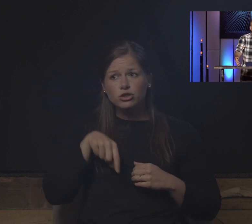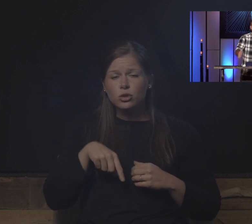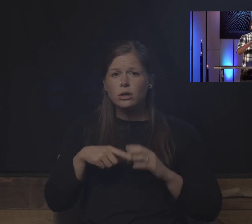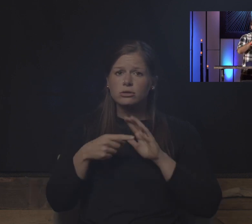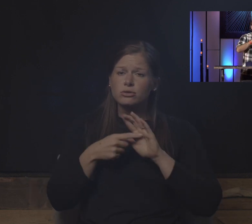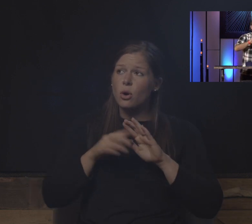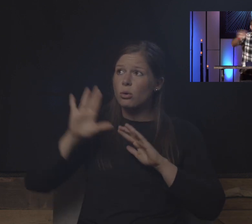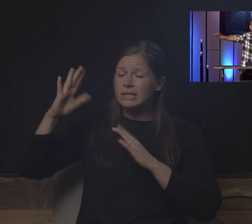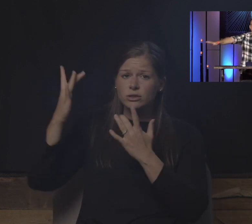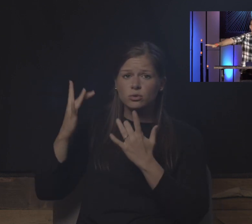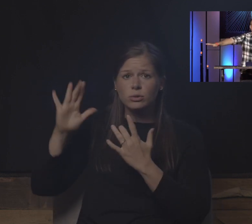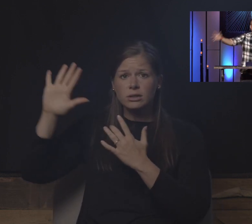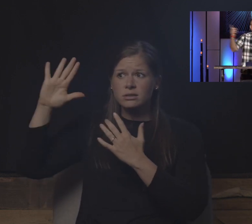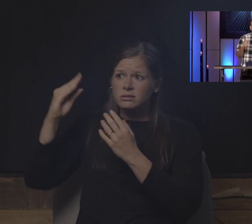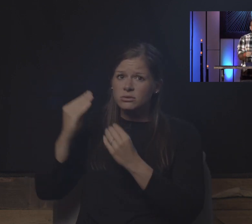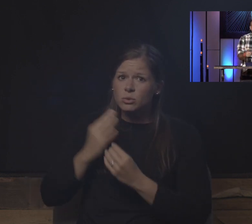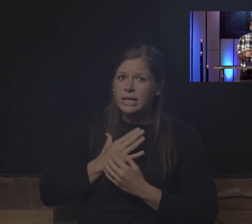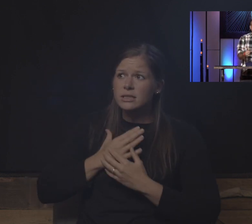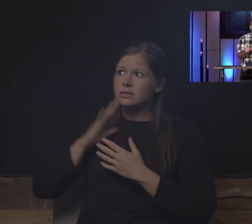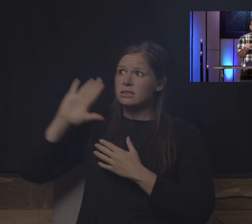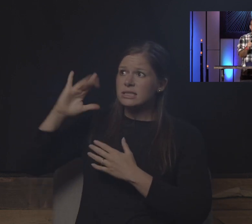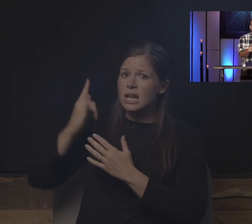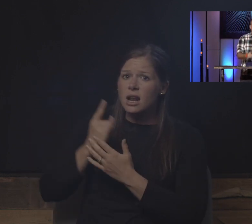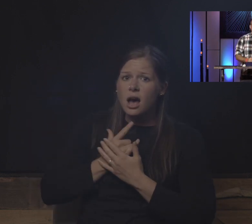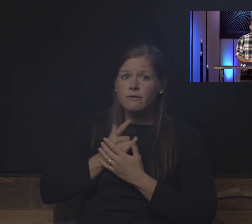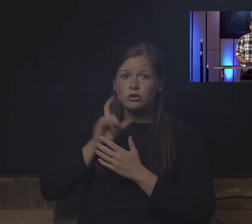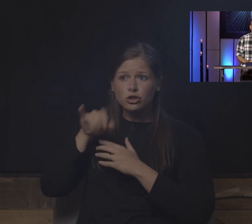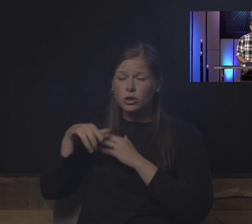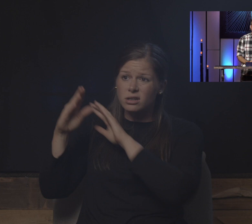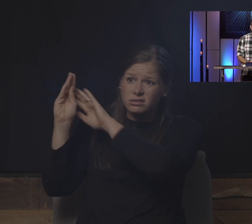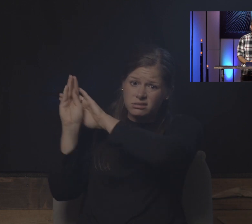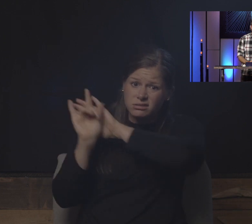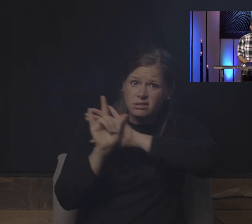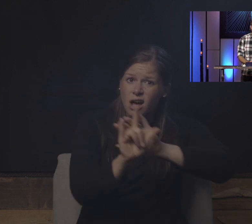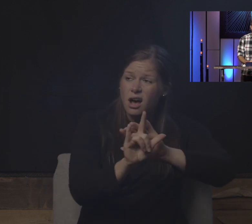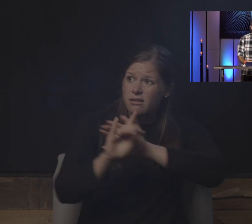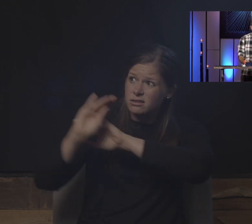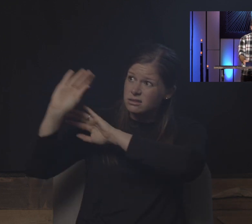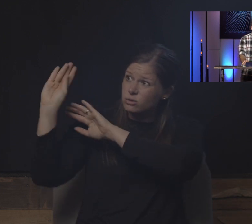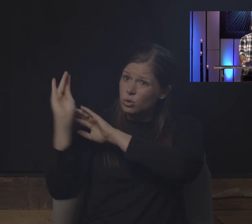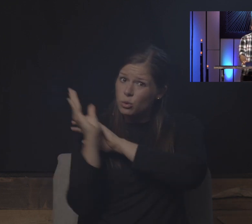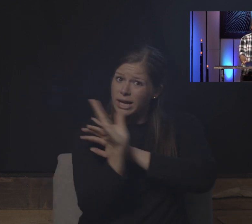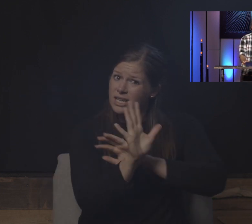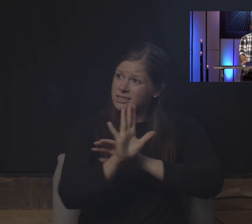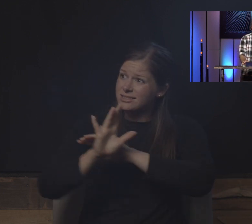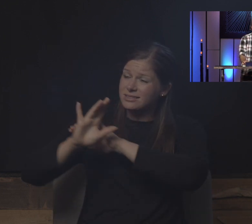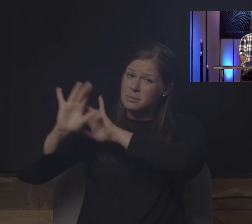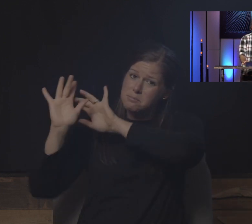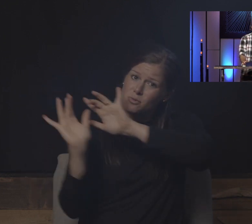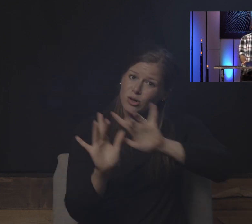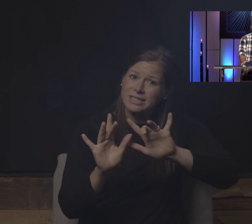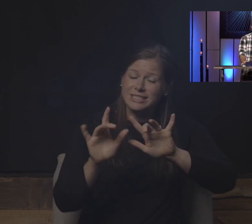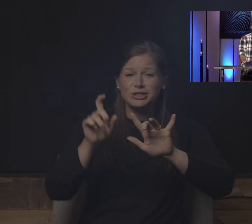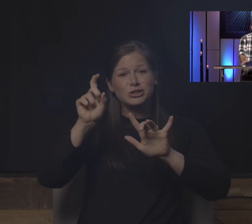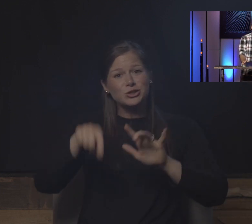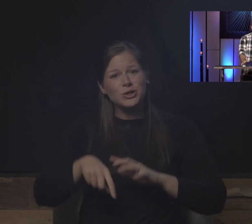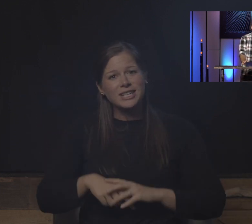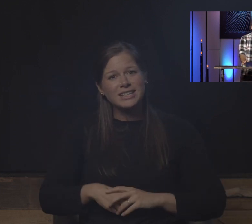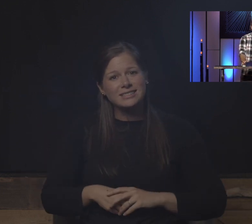and love towards everybody, including non-Christians. Our good works tell them.